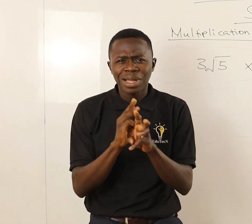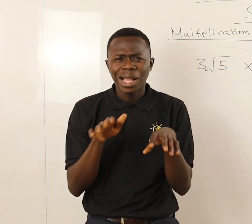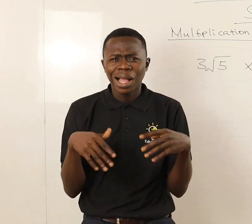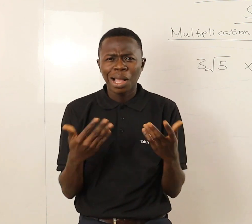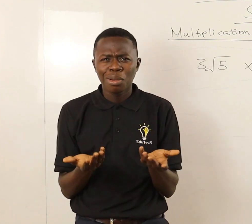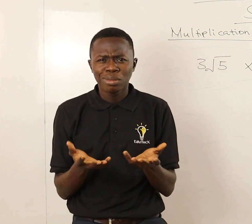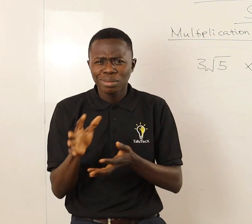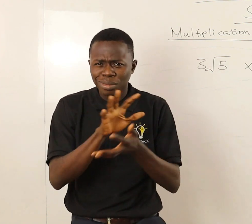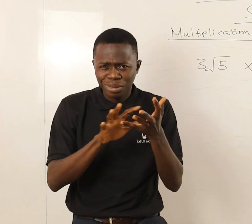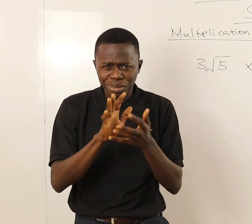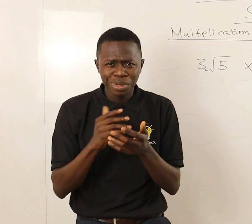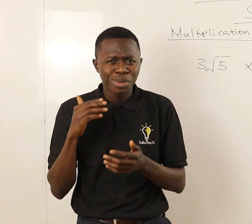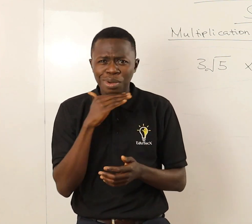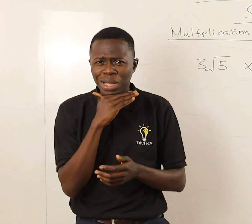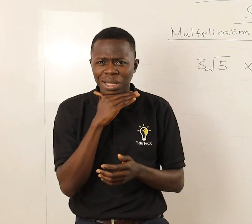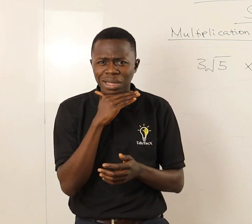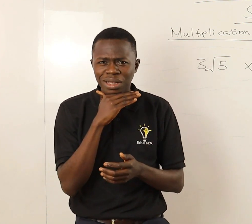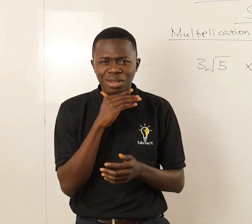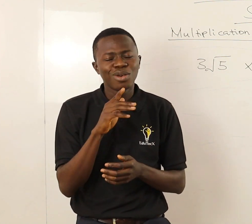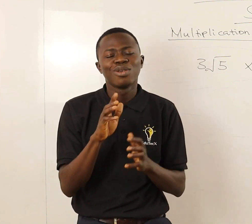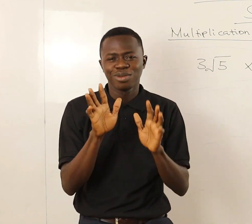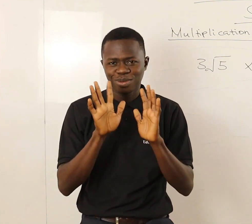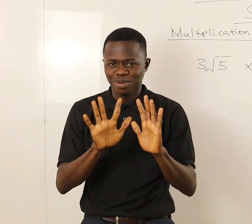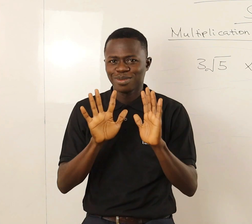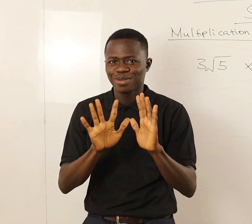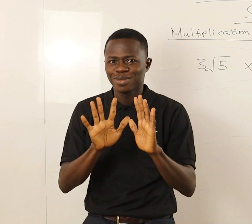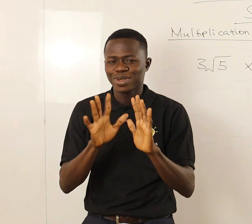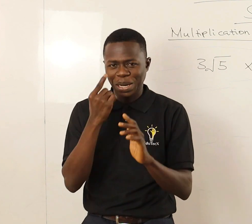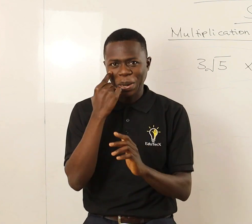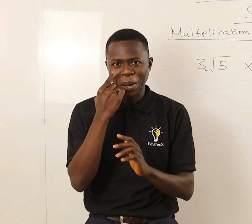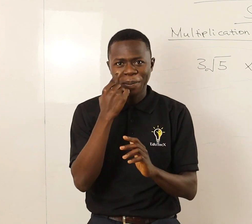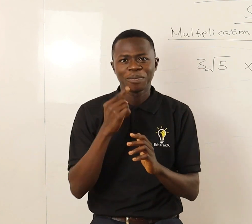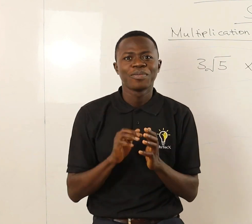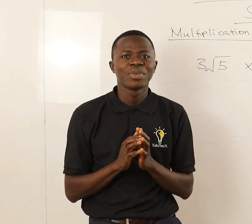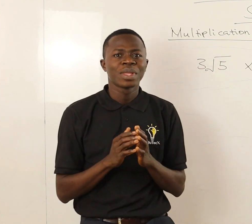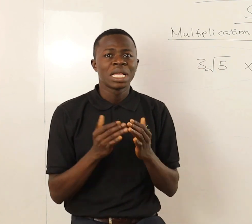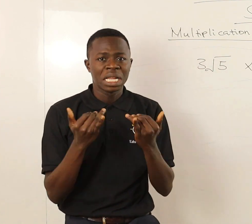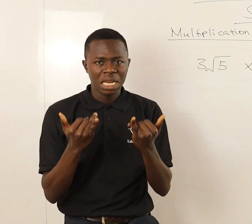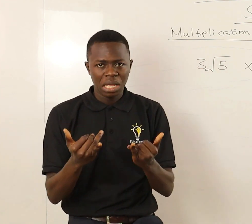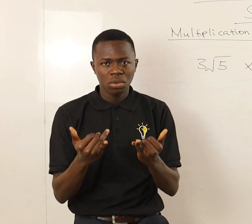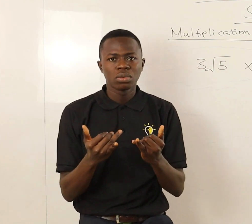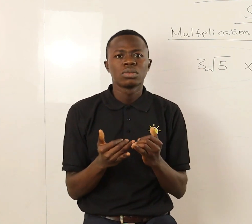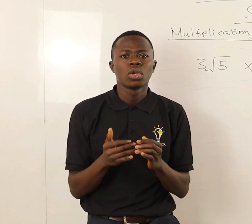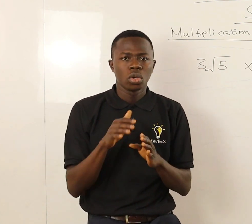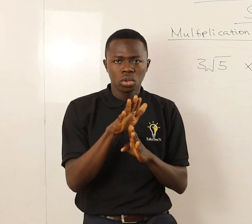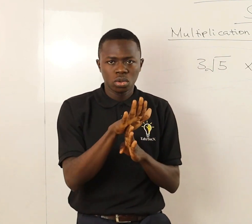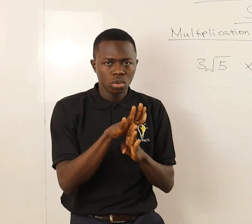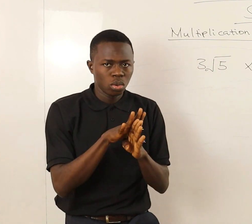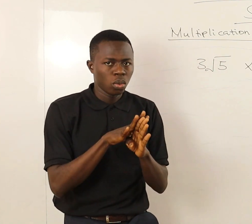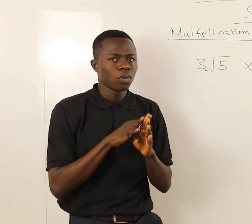Remember that we said in our previous lesson, the numbers outside the square root sign, we mostly can isolate